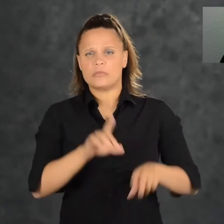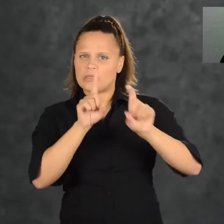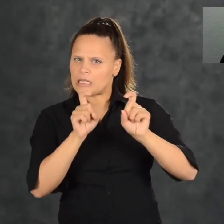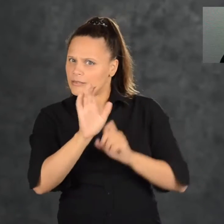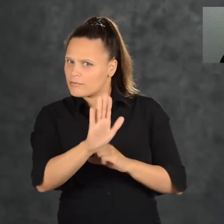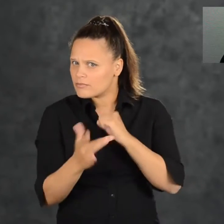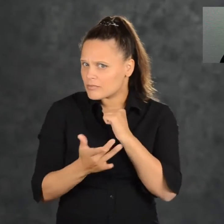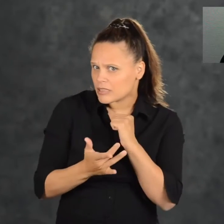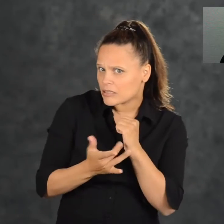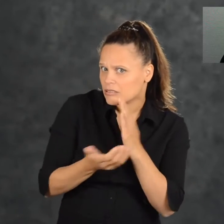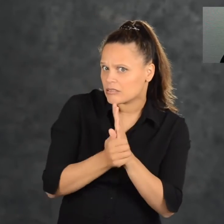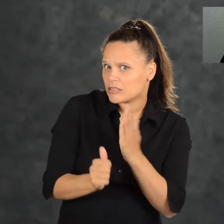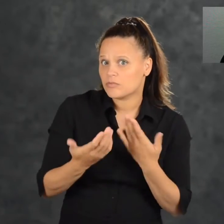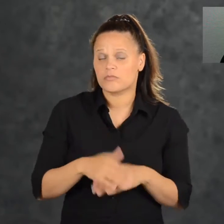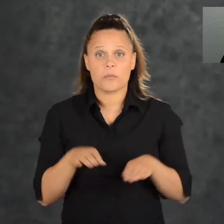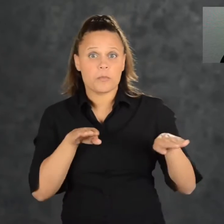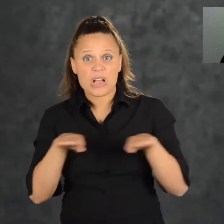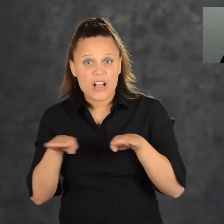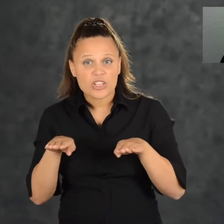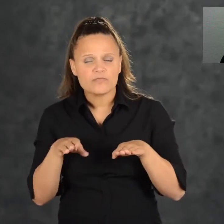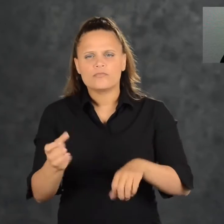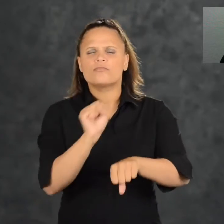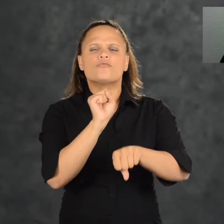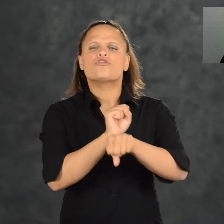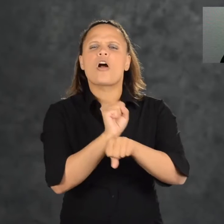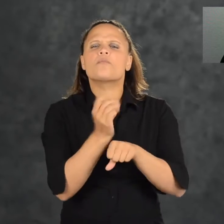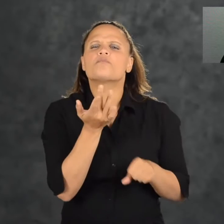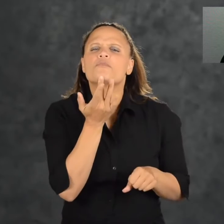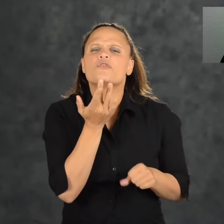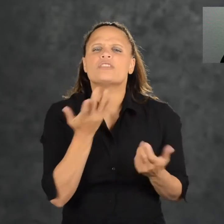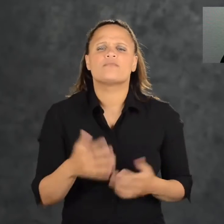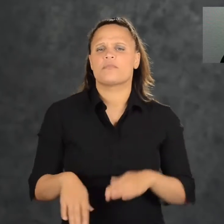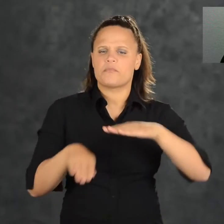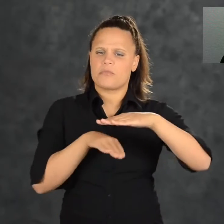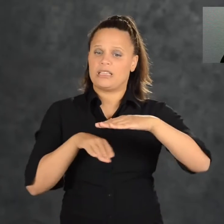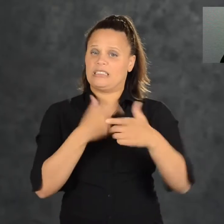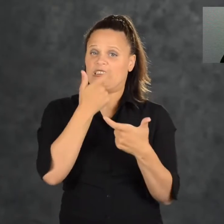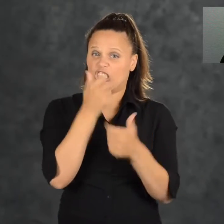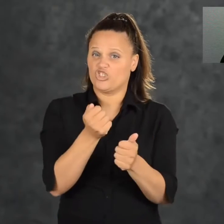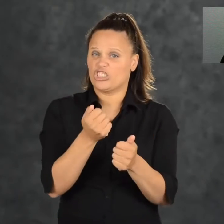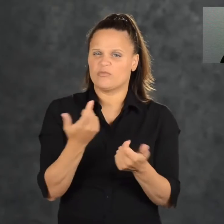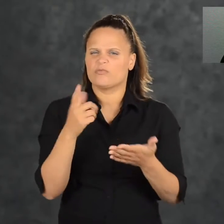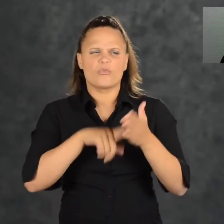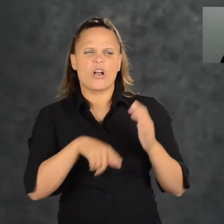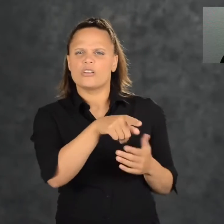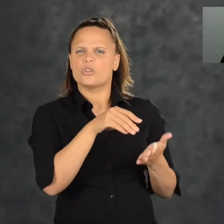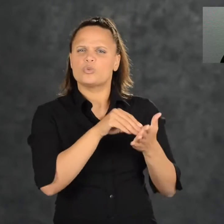test academic skills, technical skills, behaviors, job preferences,